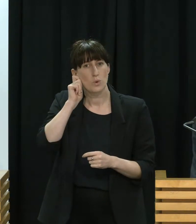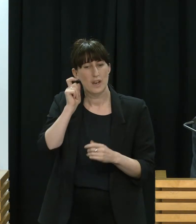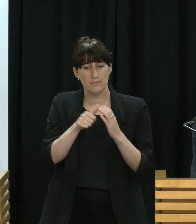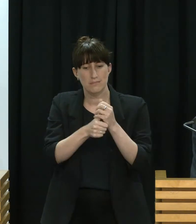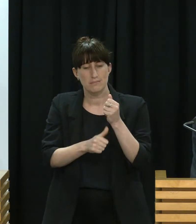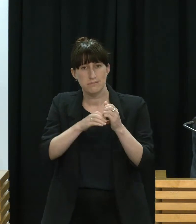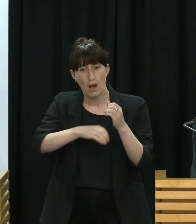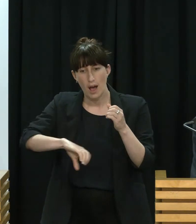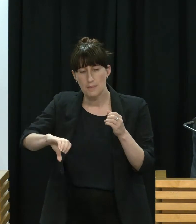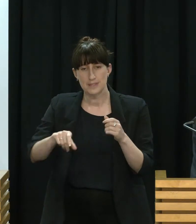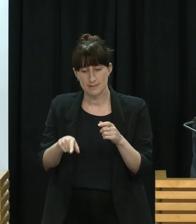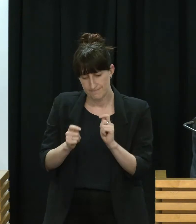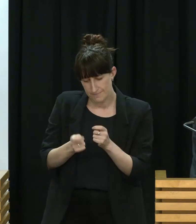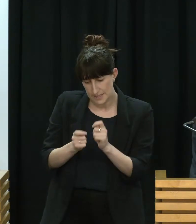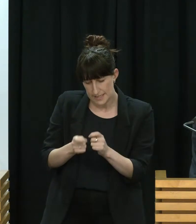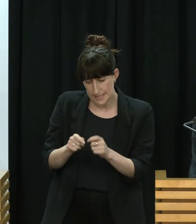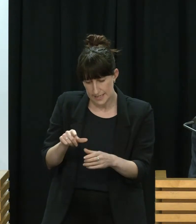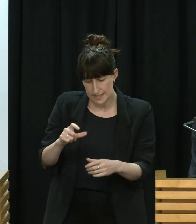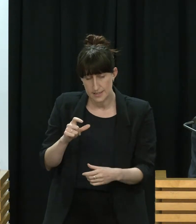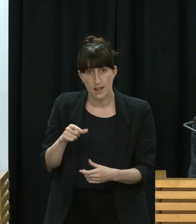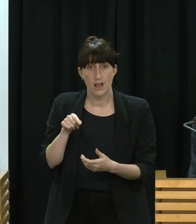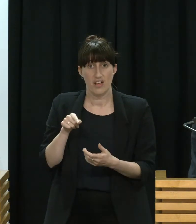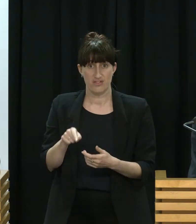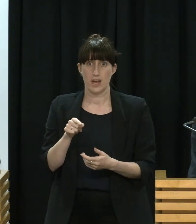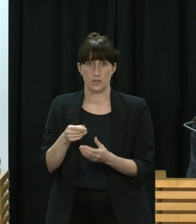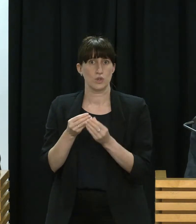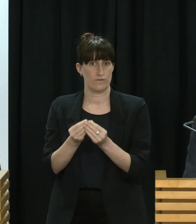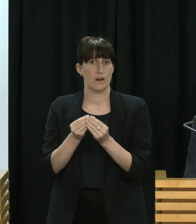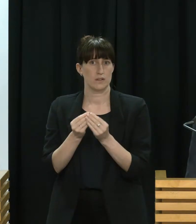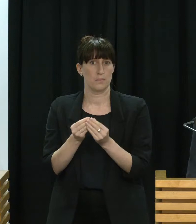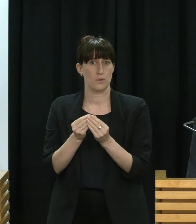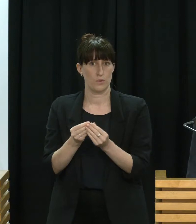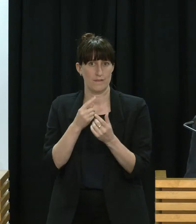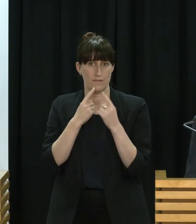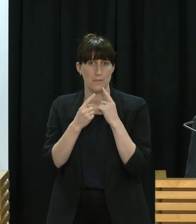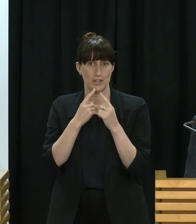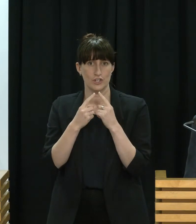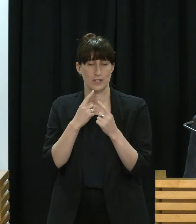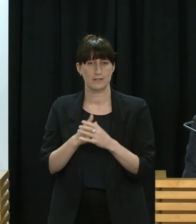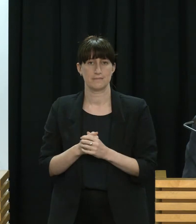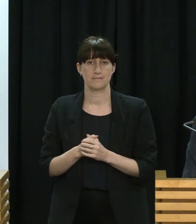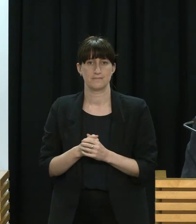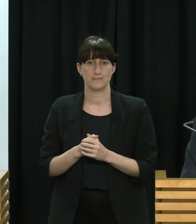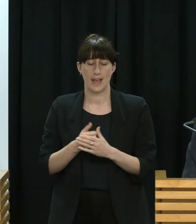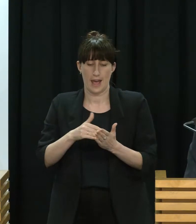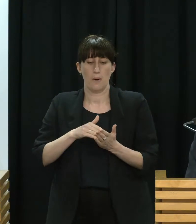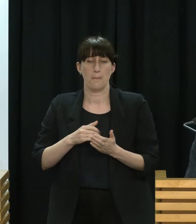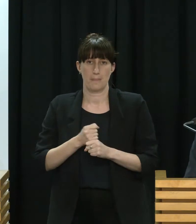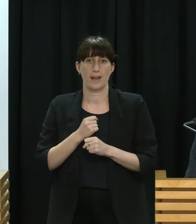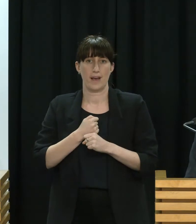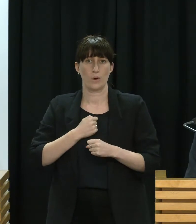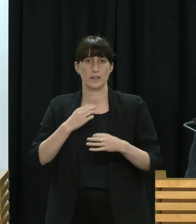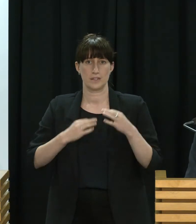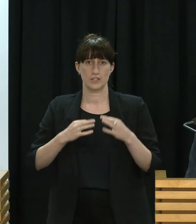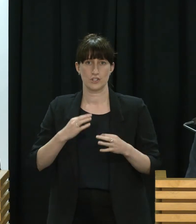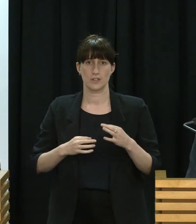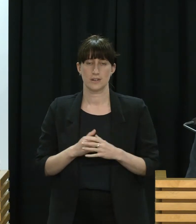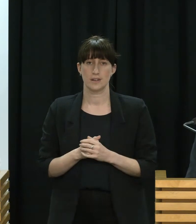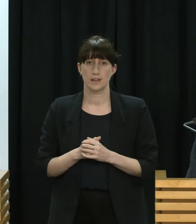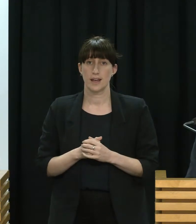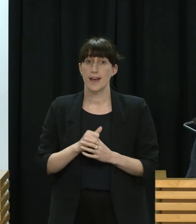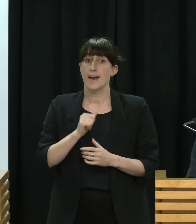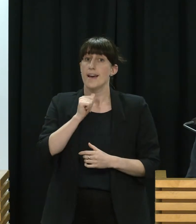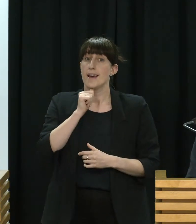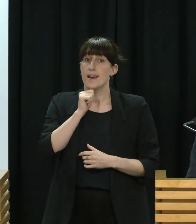is another interesting and useful piece of information when we make further decisions. If we decide